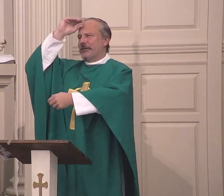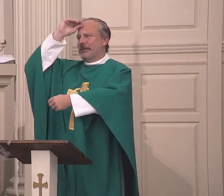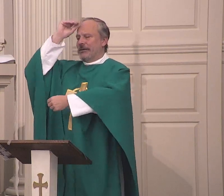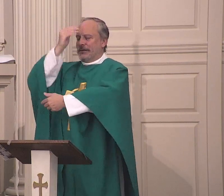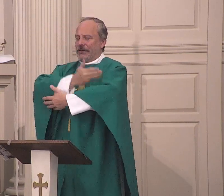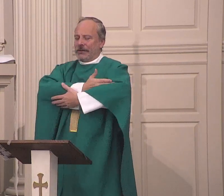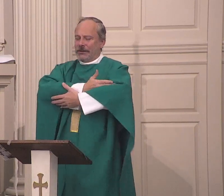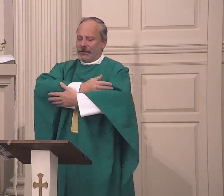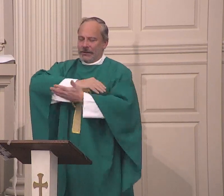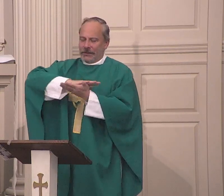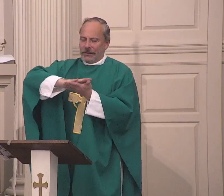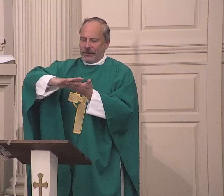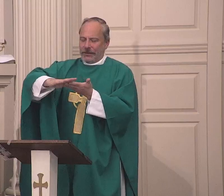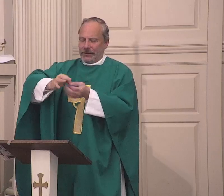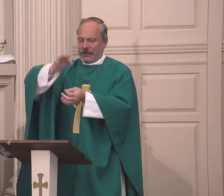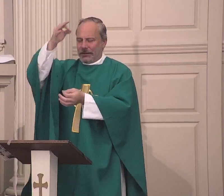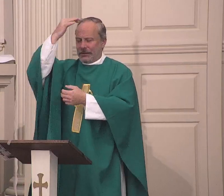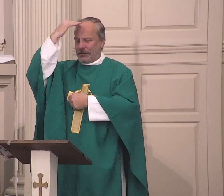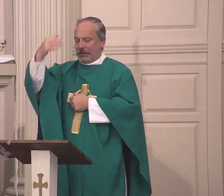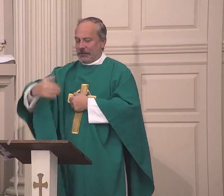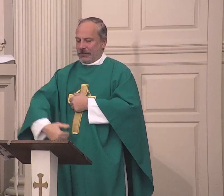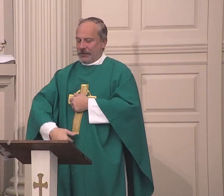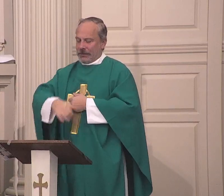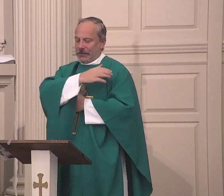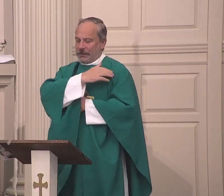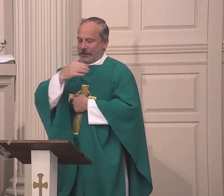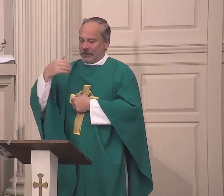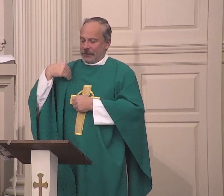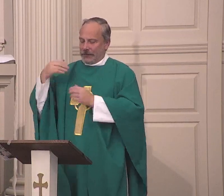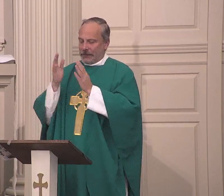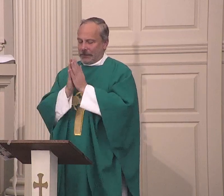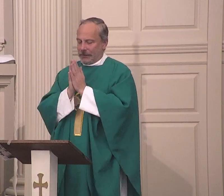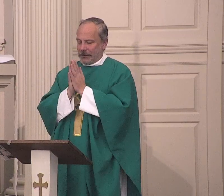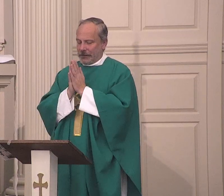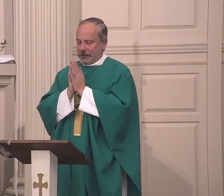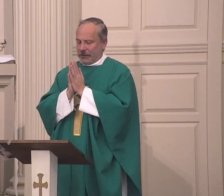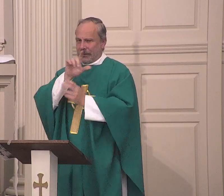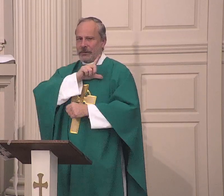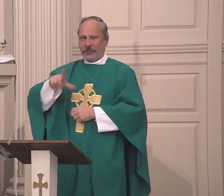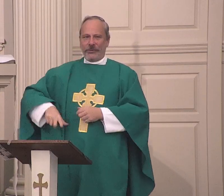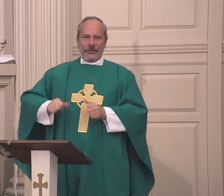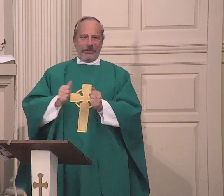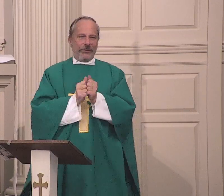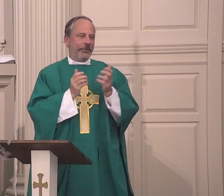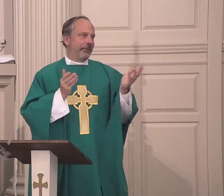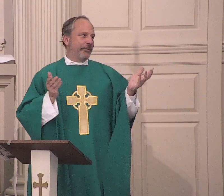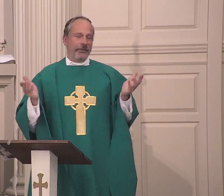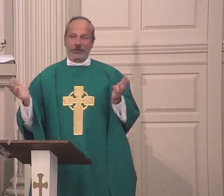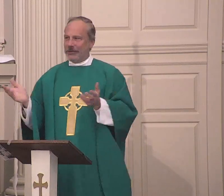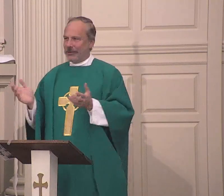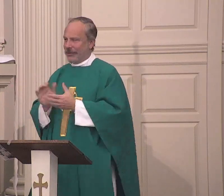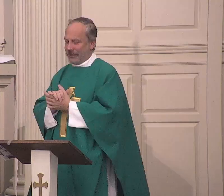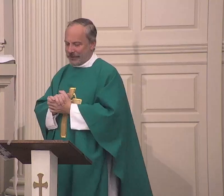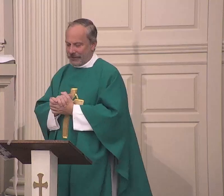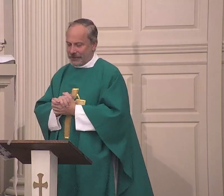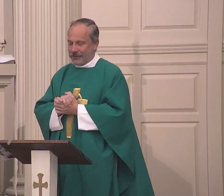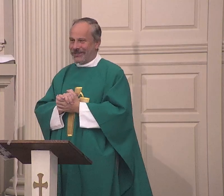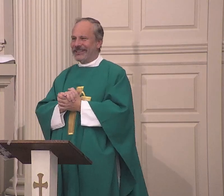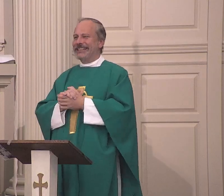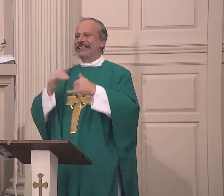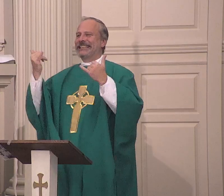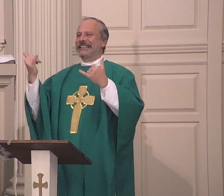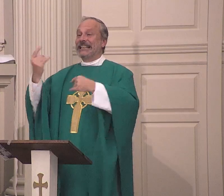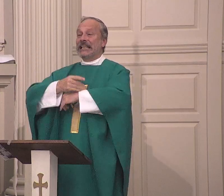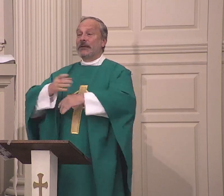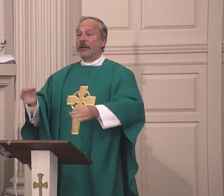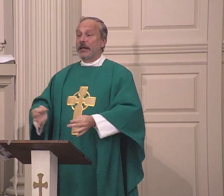In the name of the Father, and of the Son, and of the Holy Spirit. Amen. The Lord be with you. And with